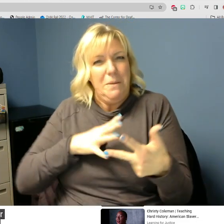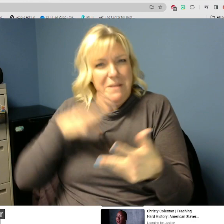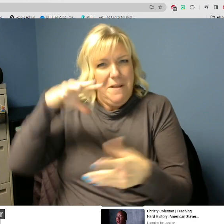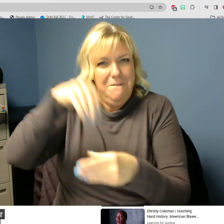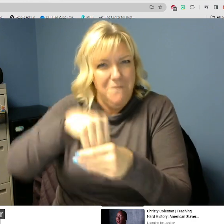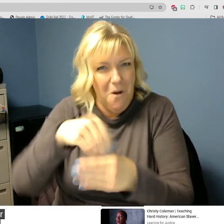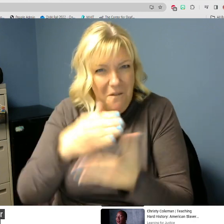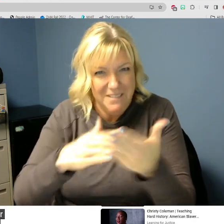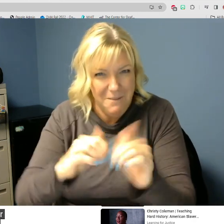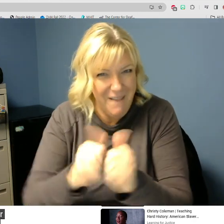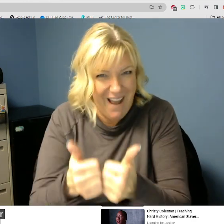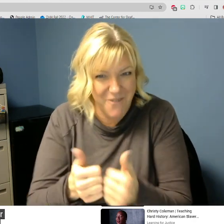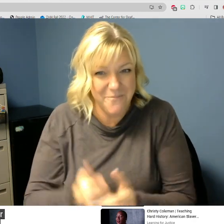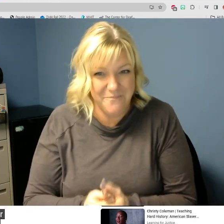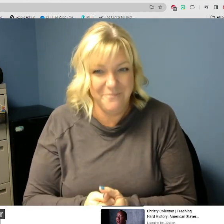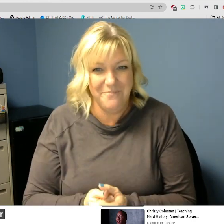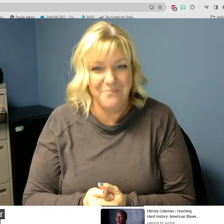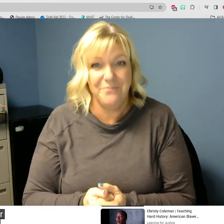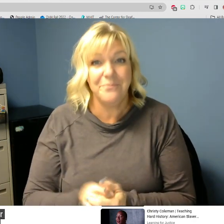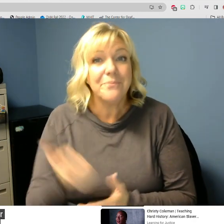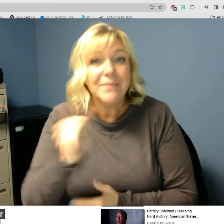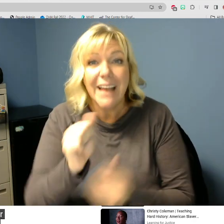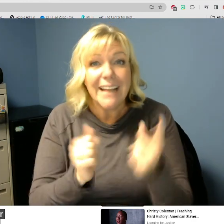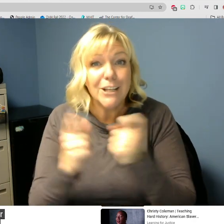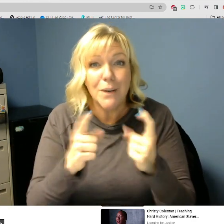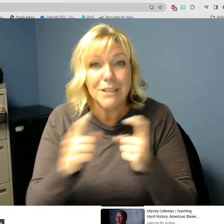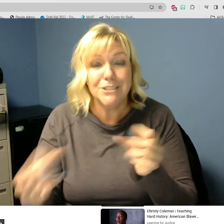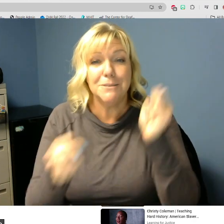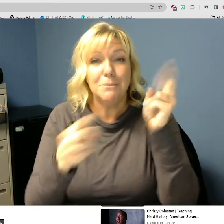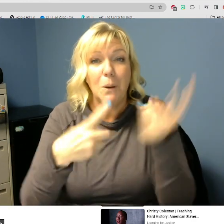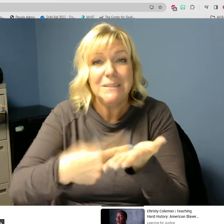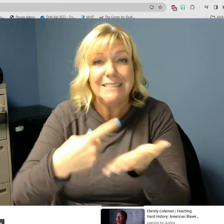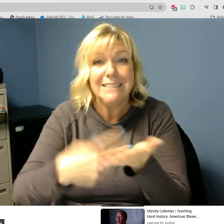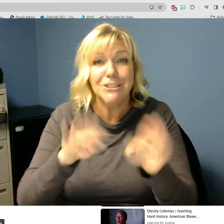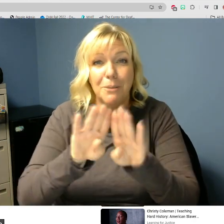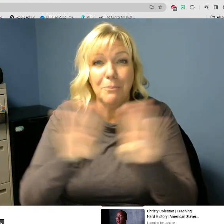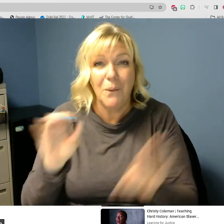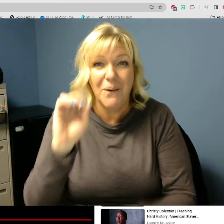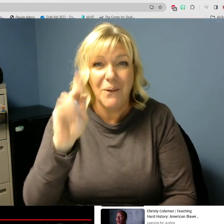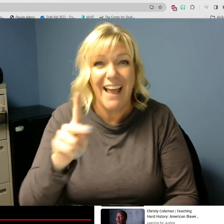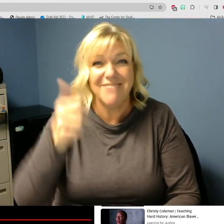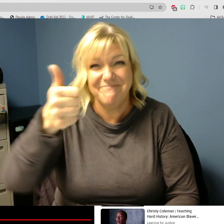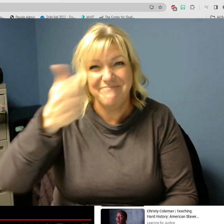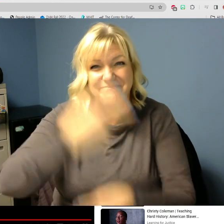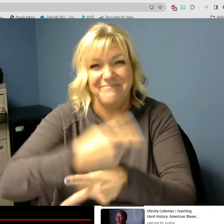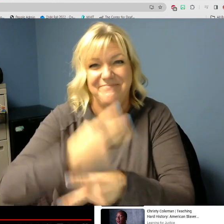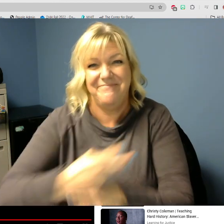ideas of gender. All right. If you have any questions, you can leave those in the module. Take care.